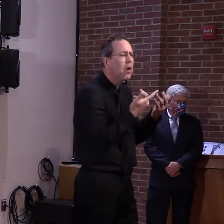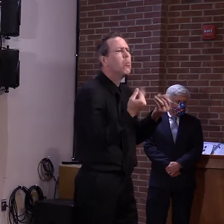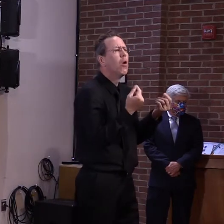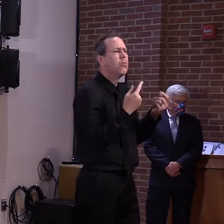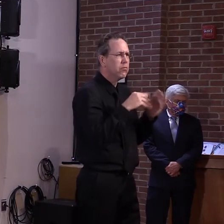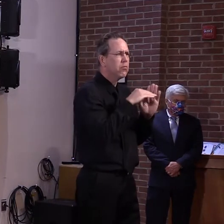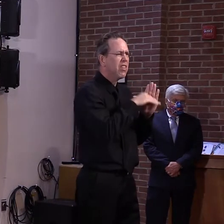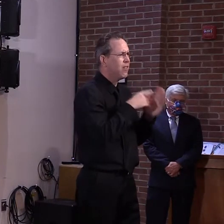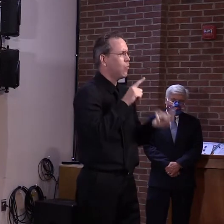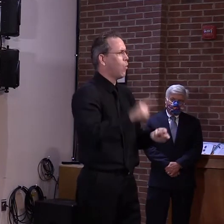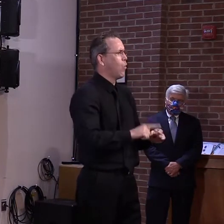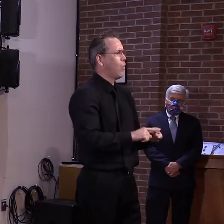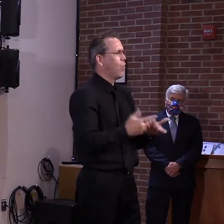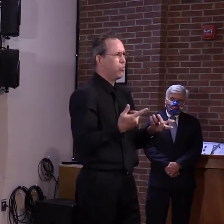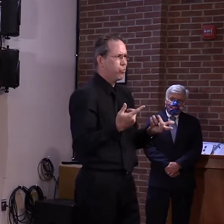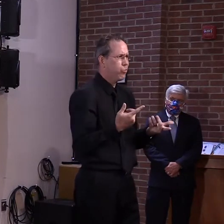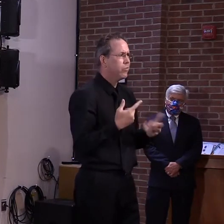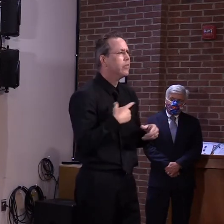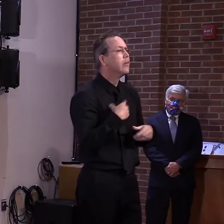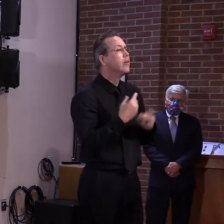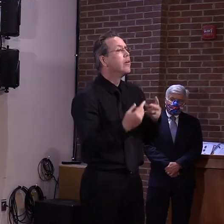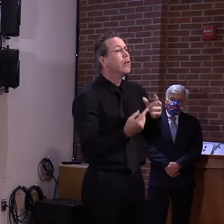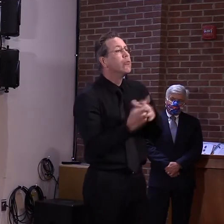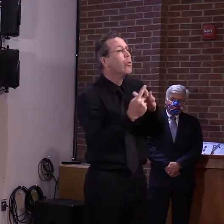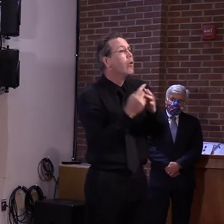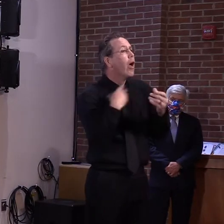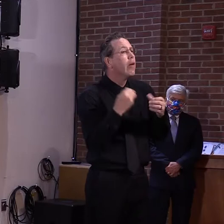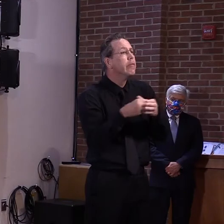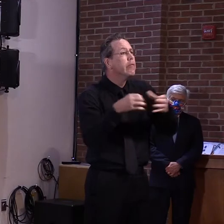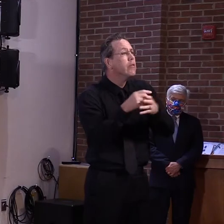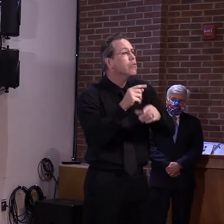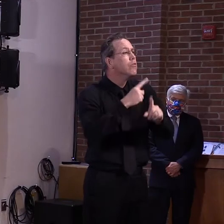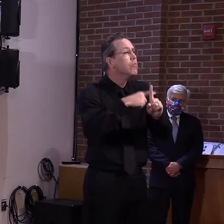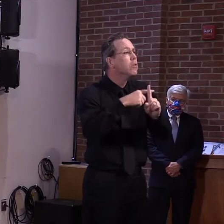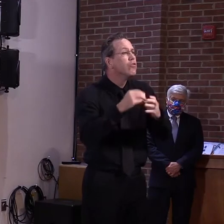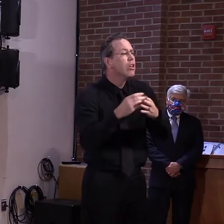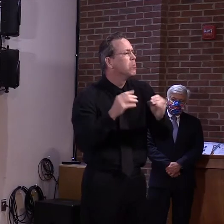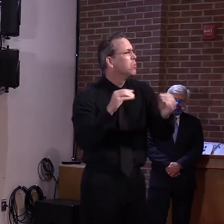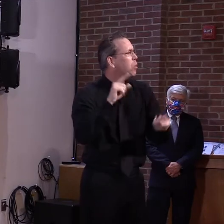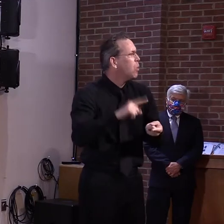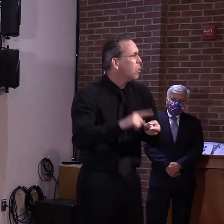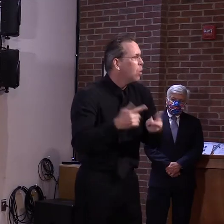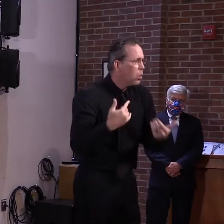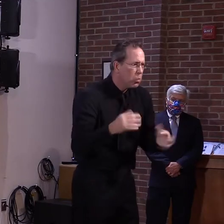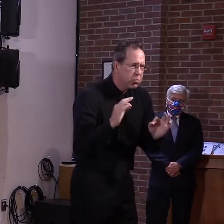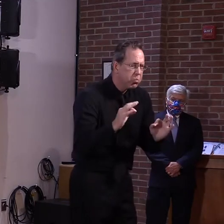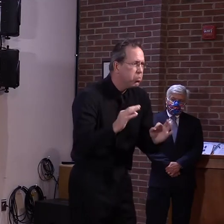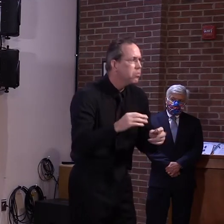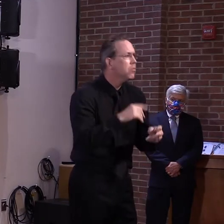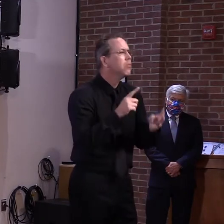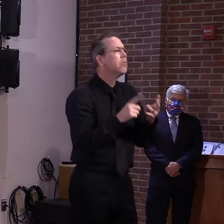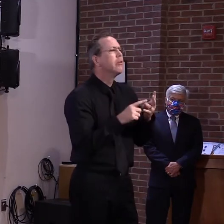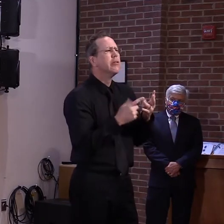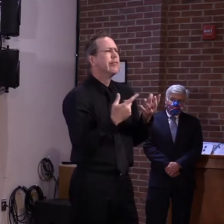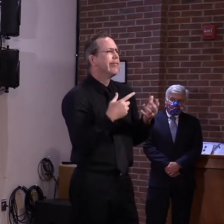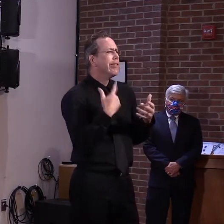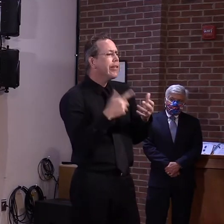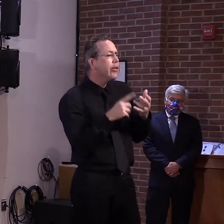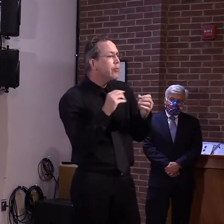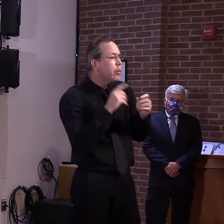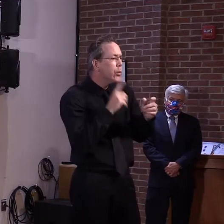well below our guardrail on that. Very low growth, and then very low positivity. We talked about how we're still the lowest in the